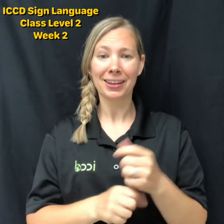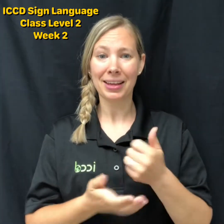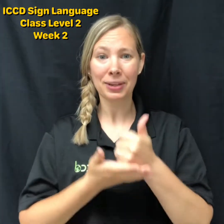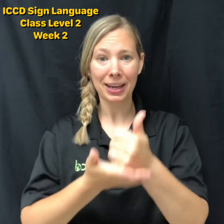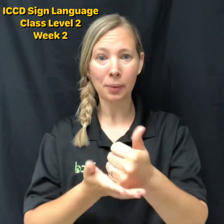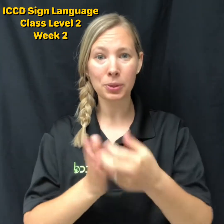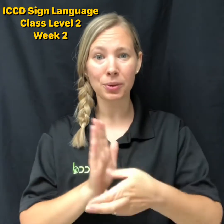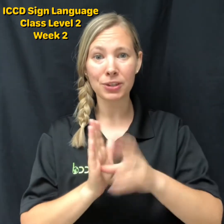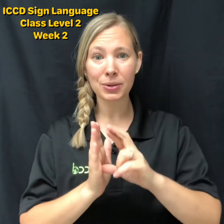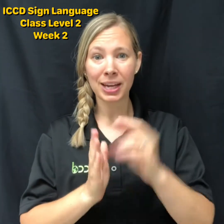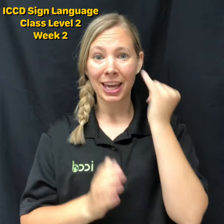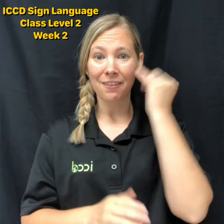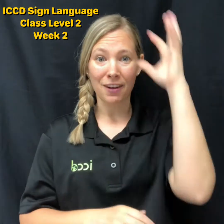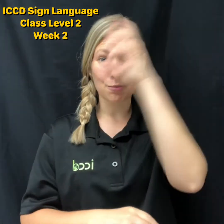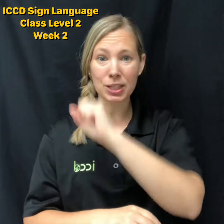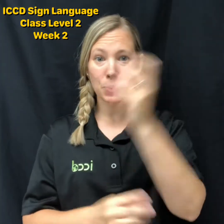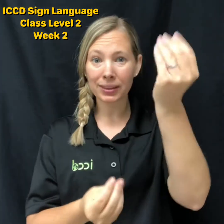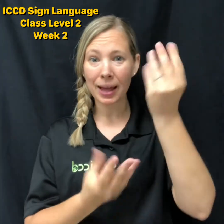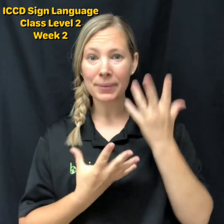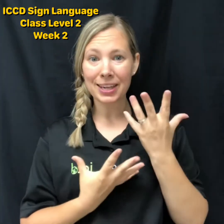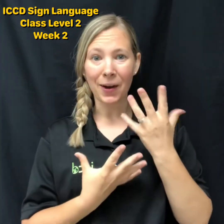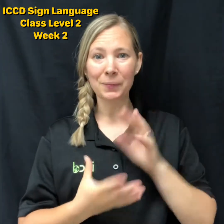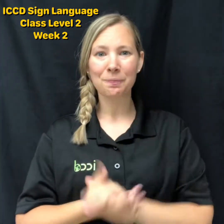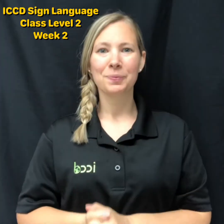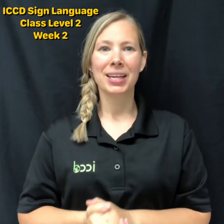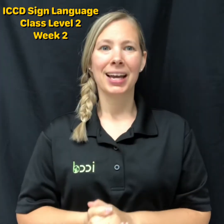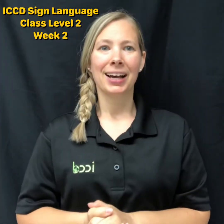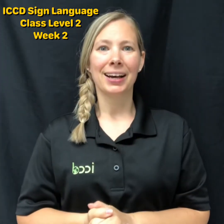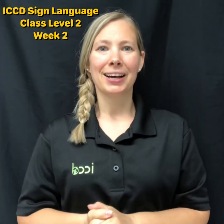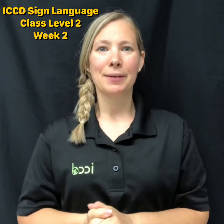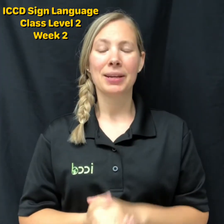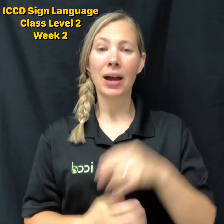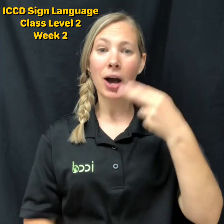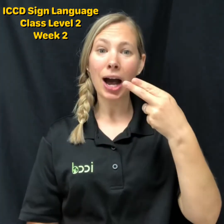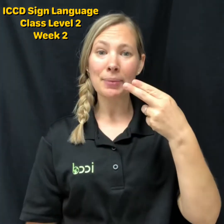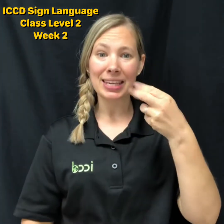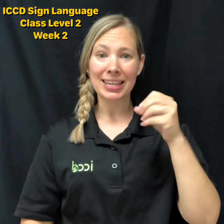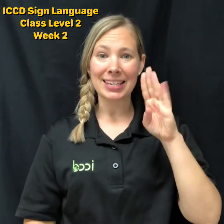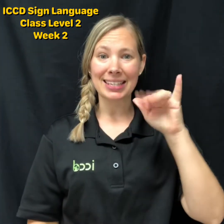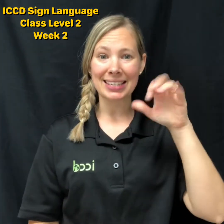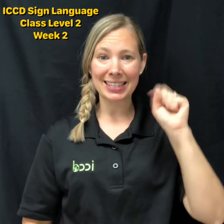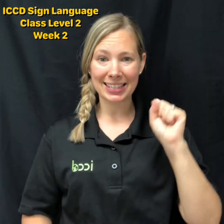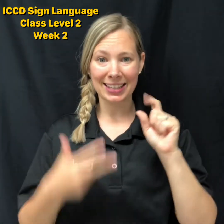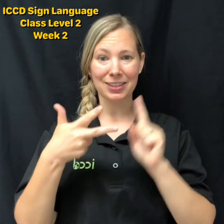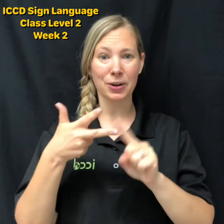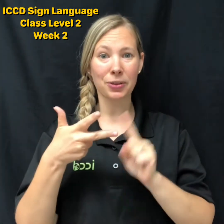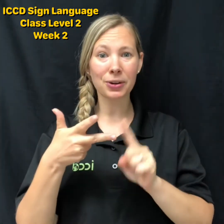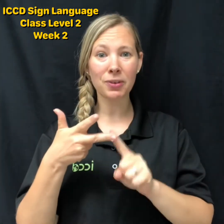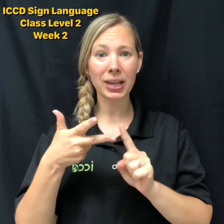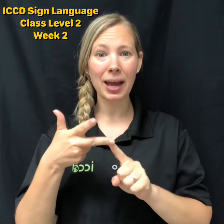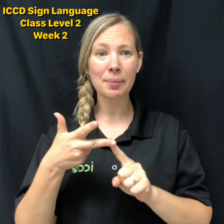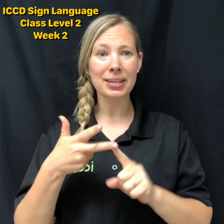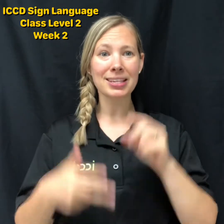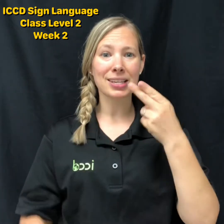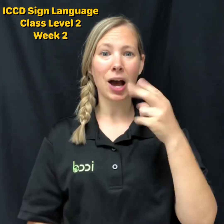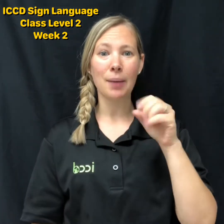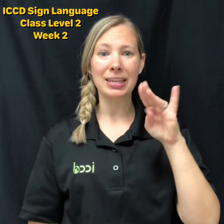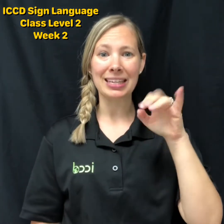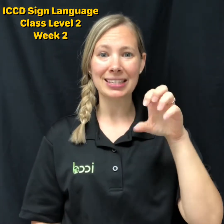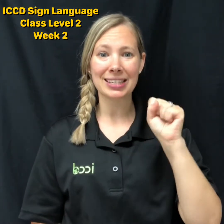can help you review. If I've missed one, let me know. Now hobbies, that's our third vocab, is hobbies. These